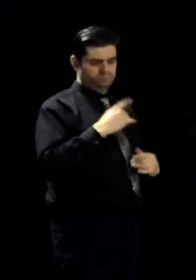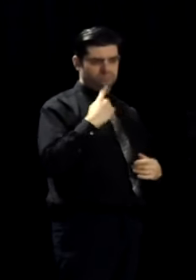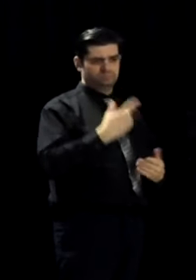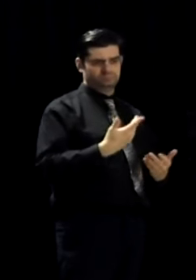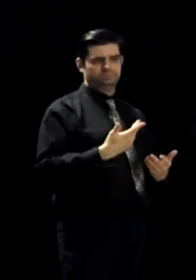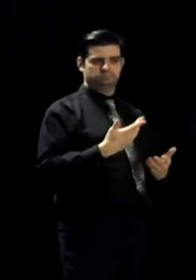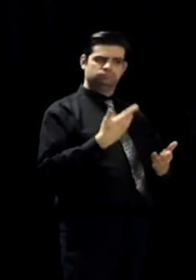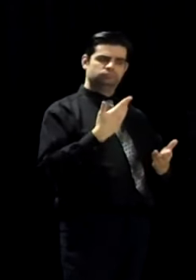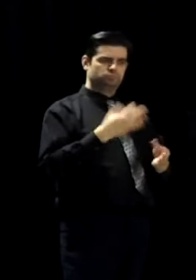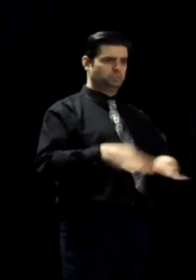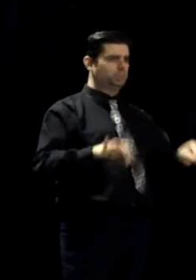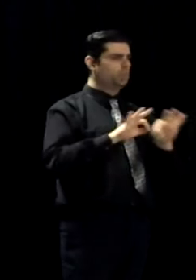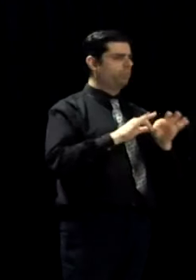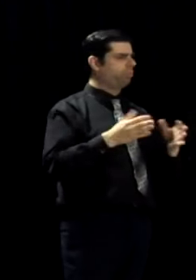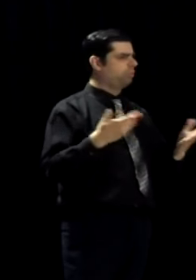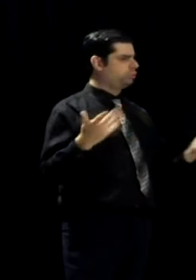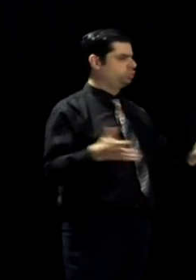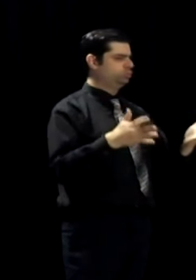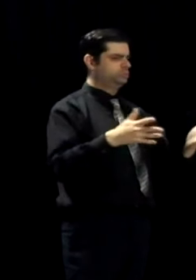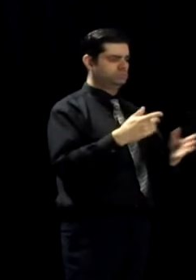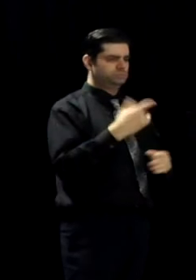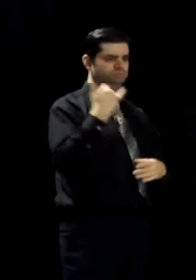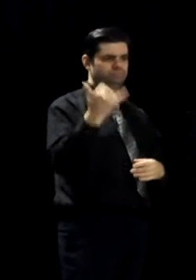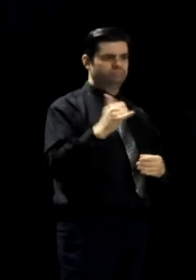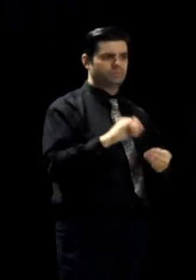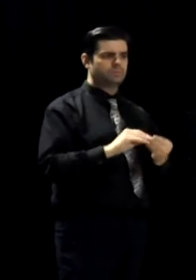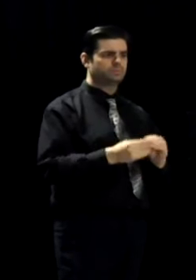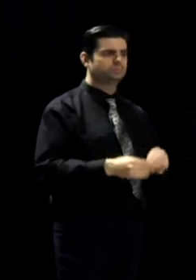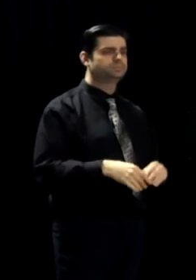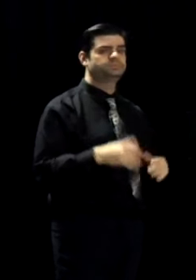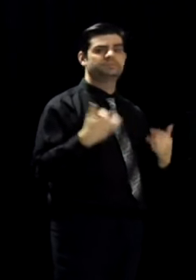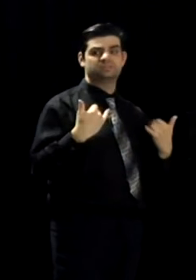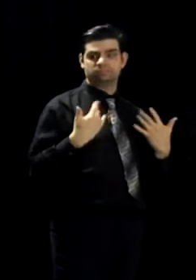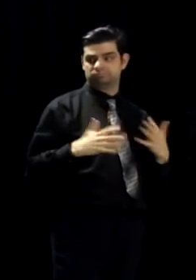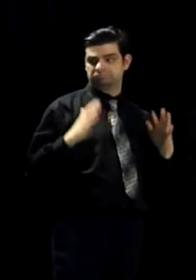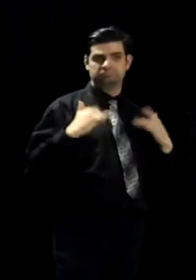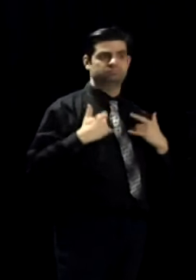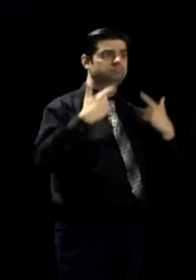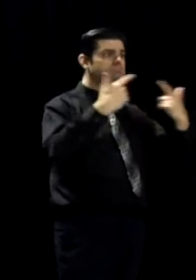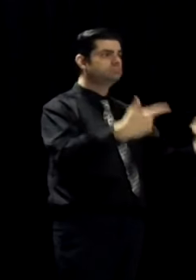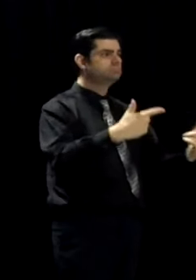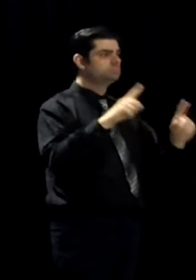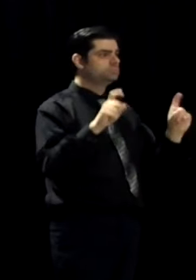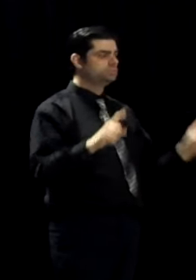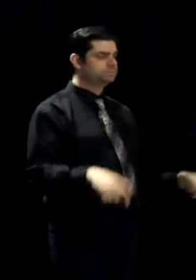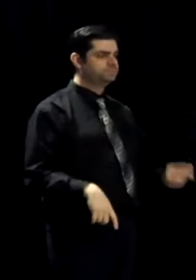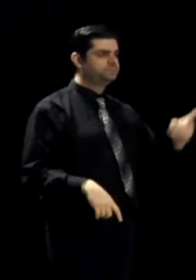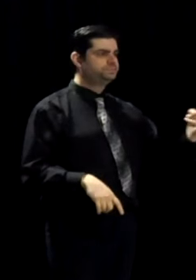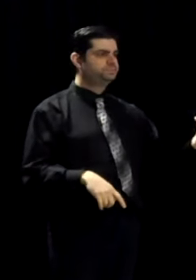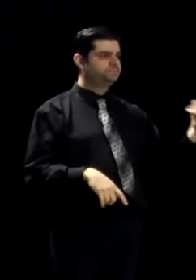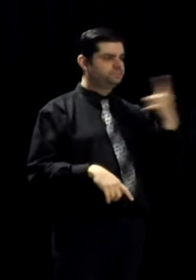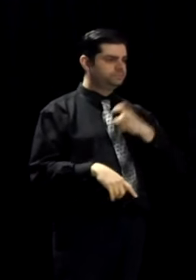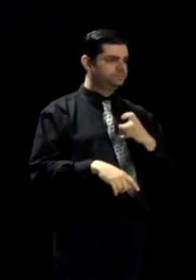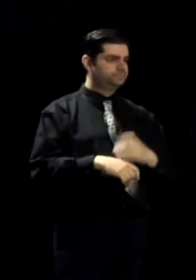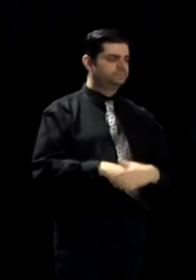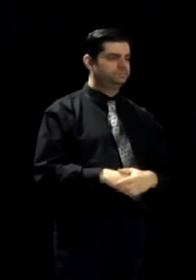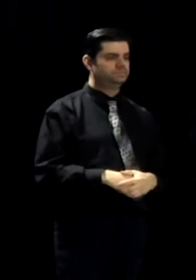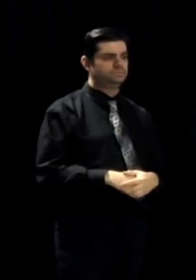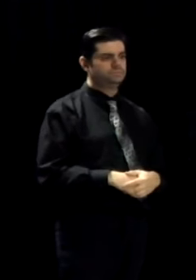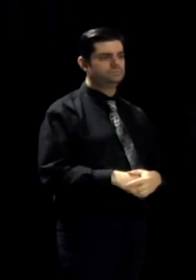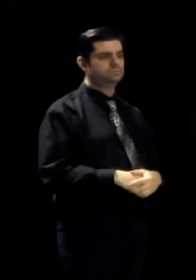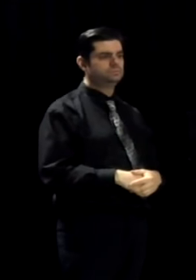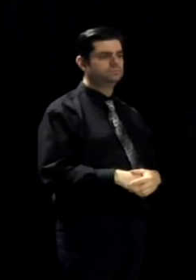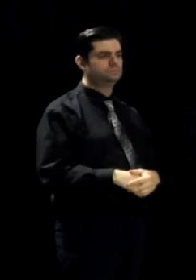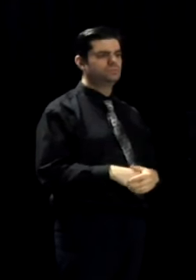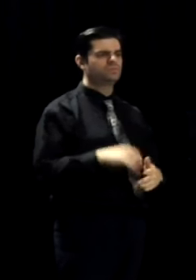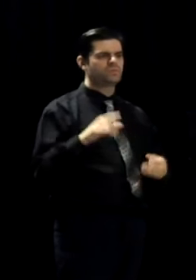Can you clarify the numbers and the new cases with nursing homes and contact cases? Can you run through